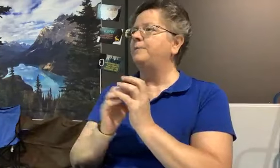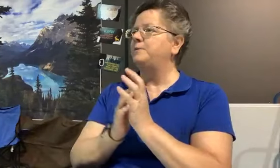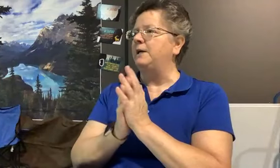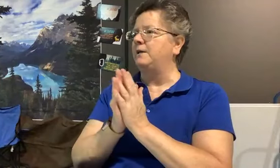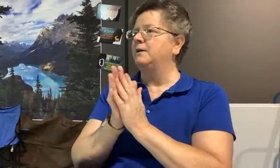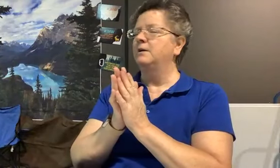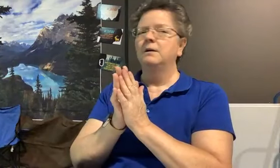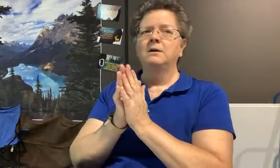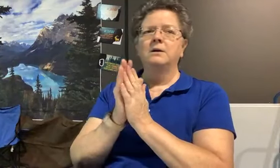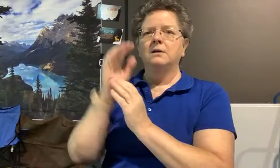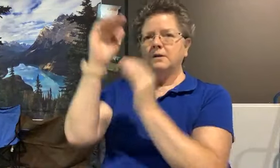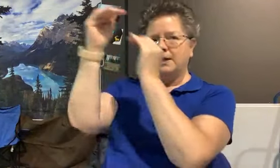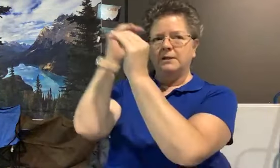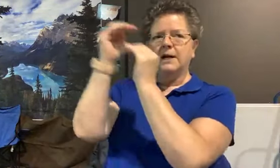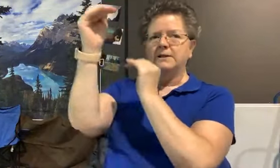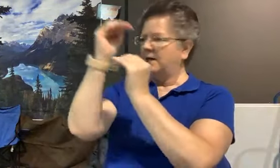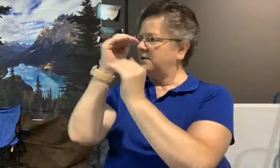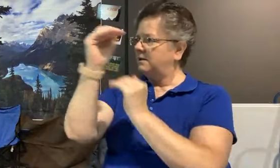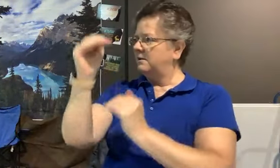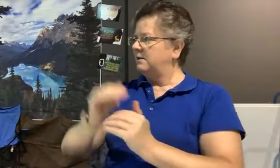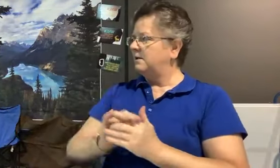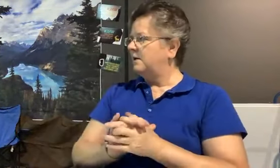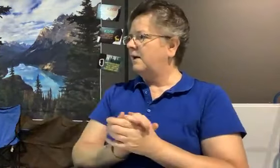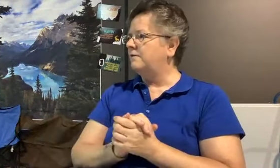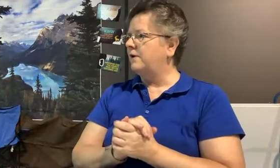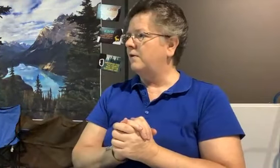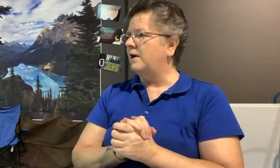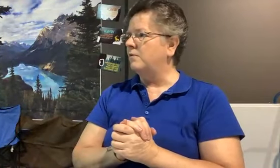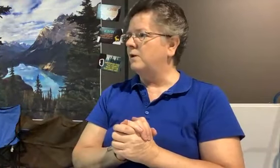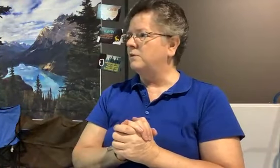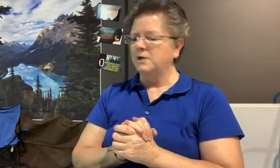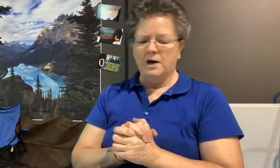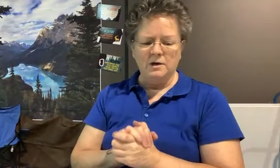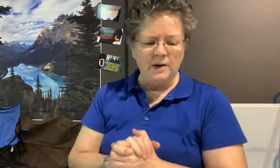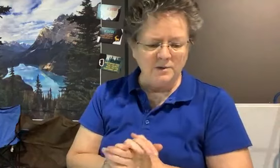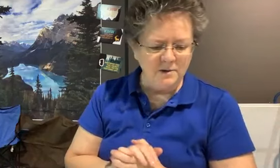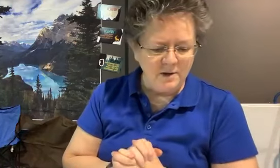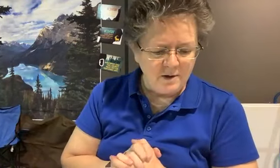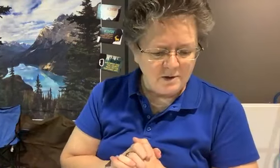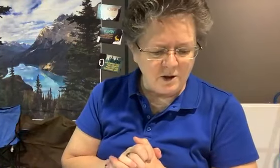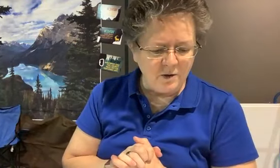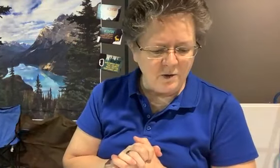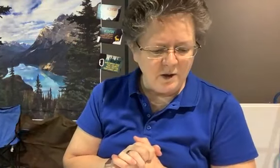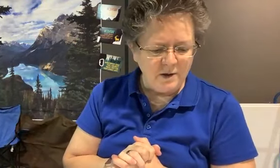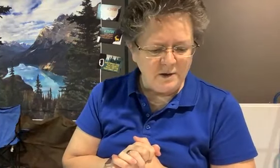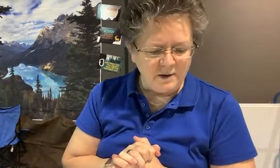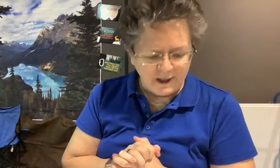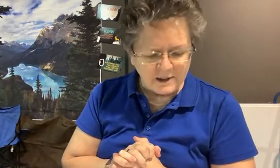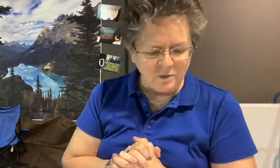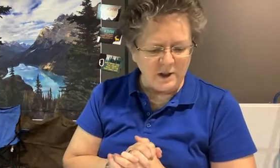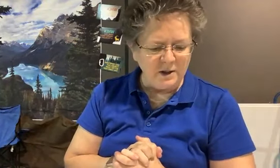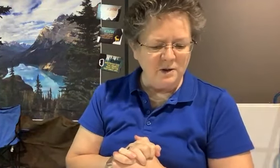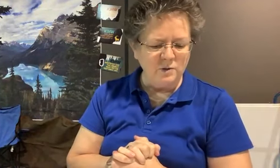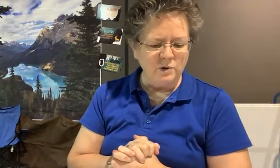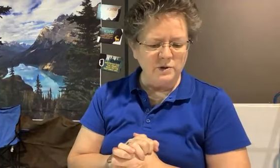me kind of dissect it and figure out what it was talking about. So next week, we'll start